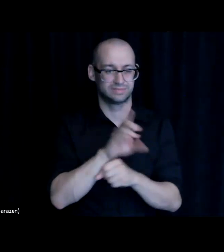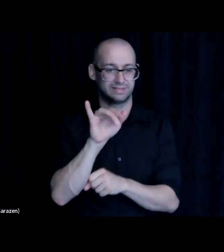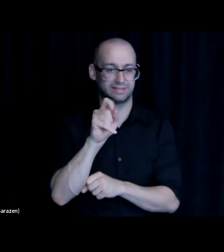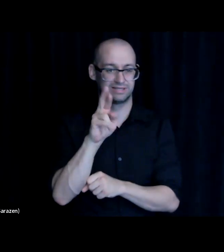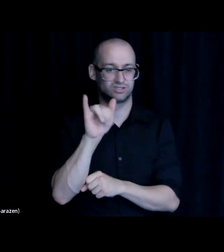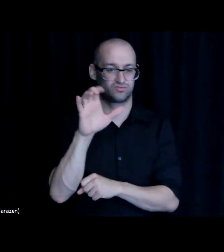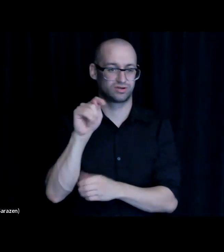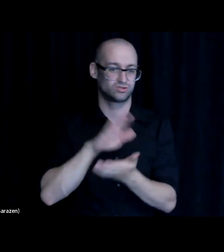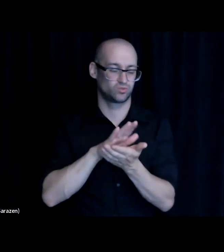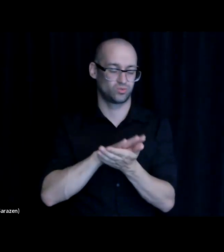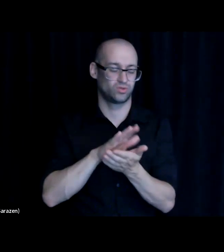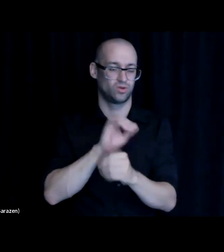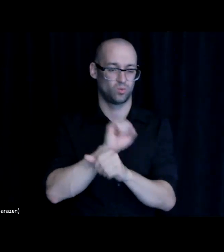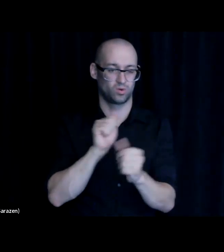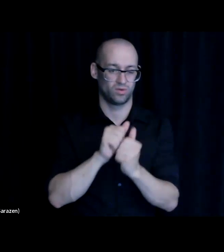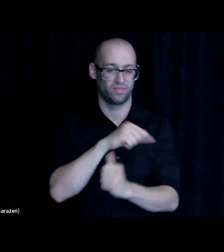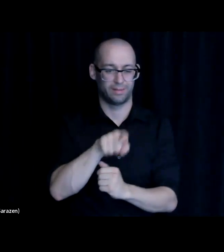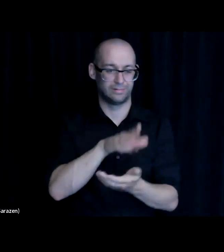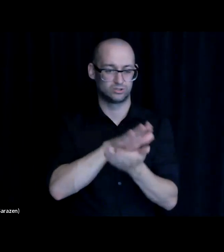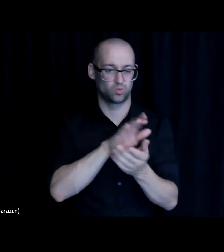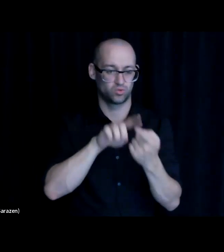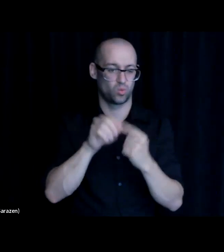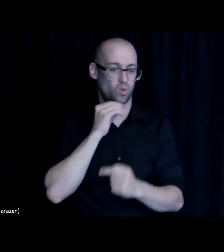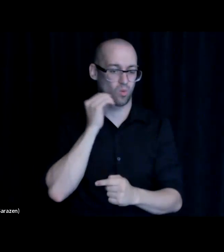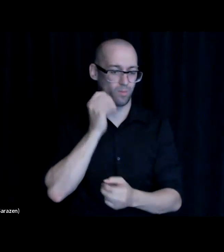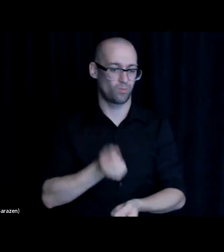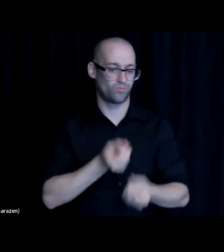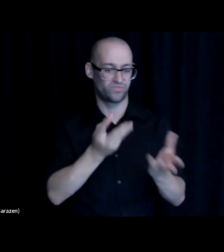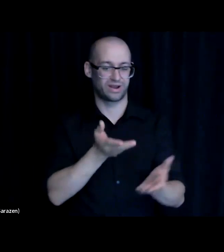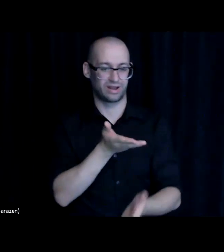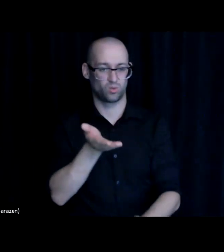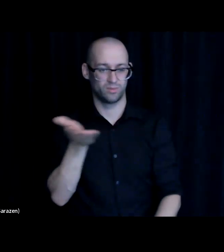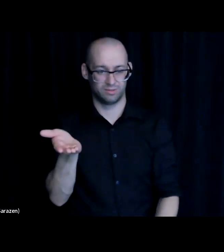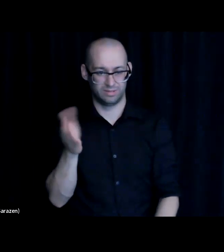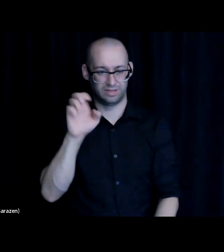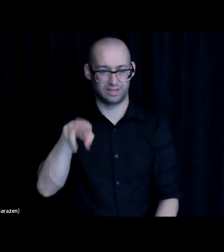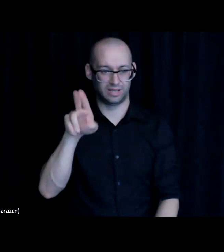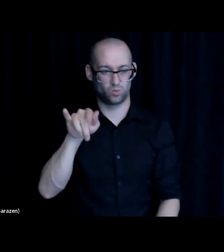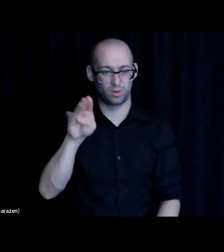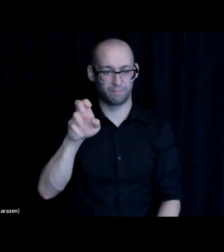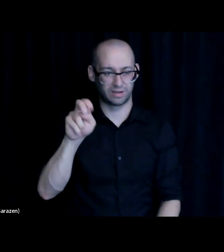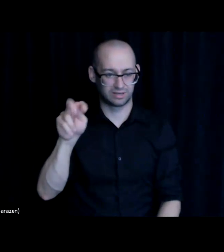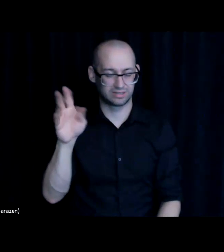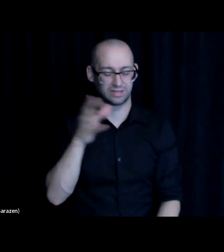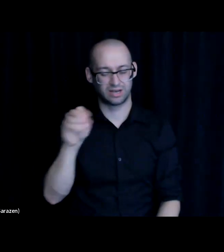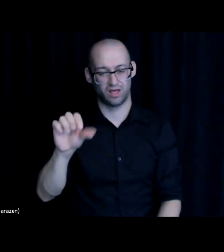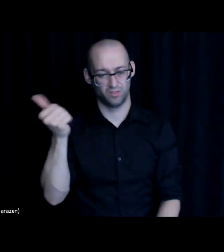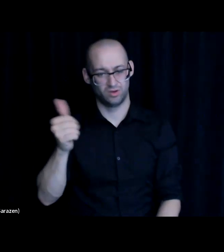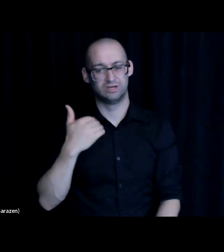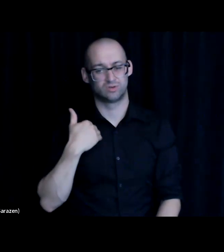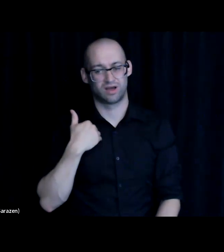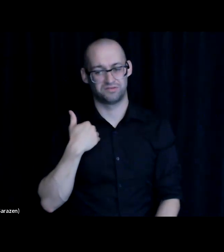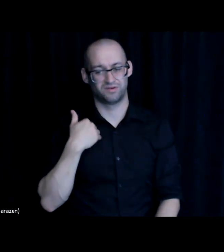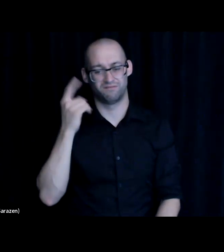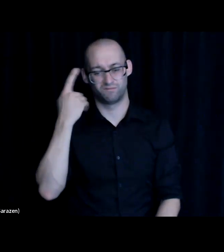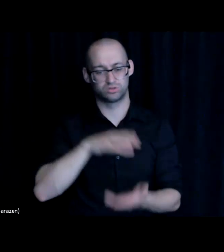to Home to support equipment and training so that students have devices that they're able to use at school,